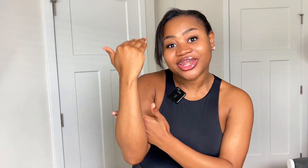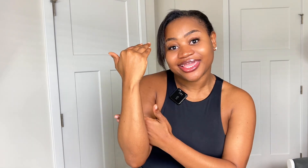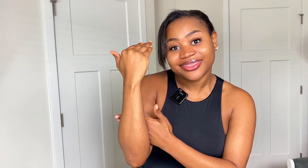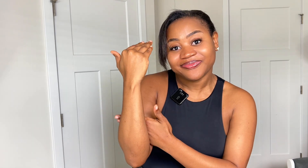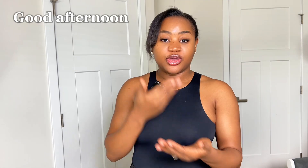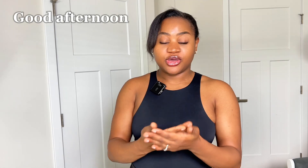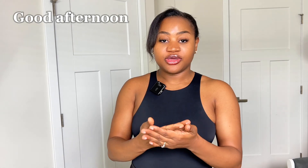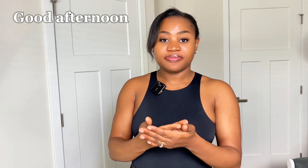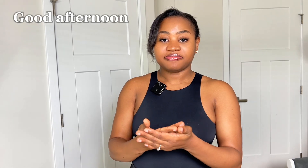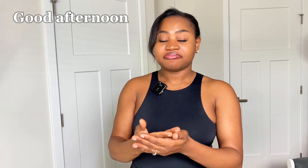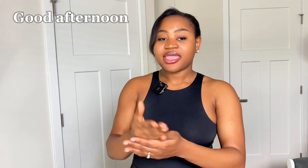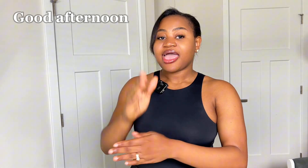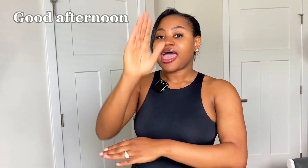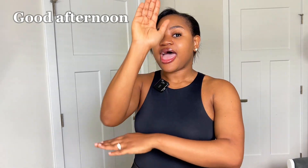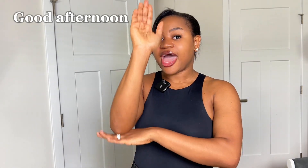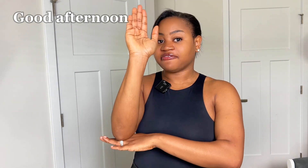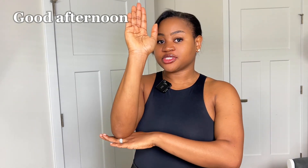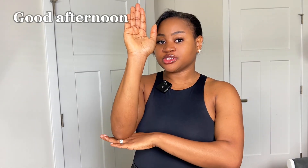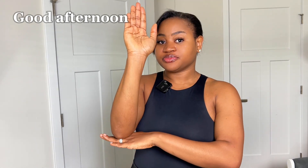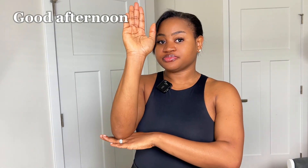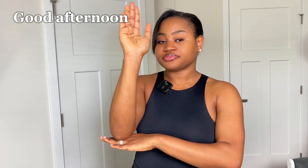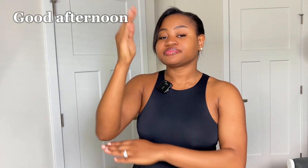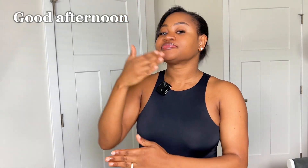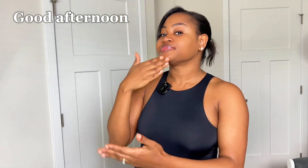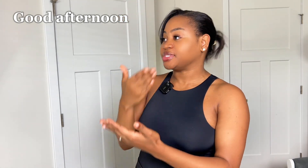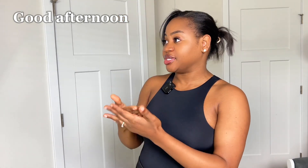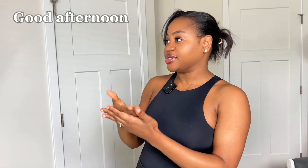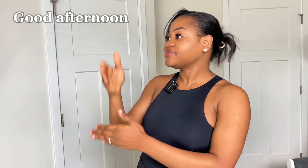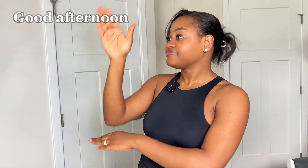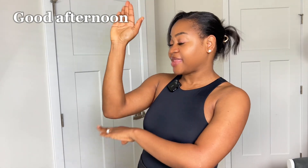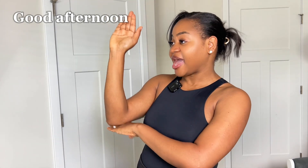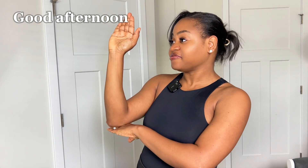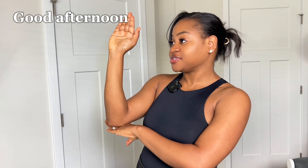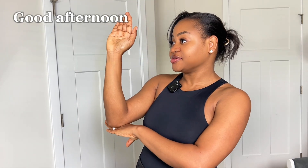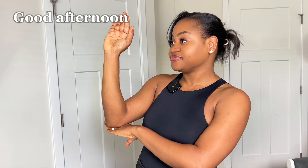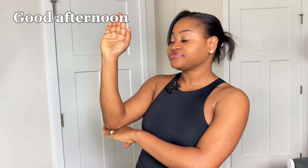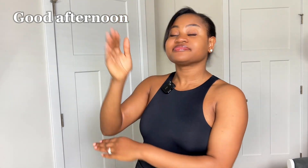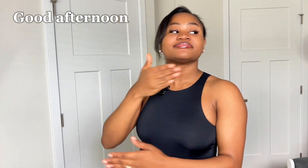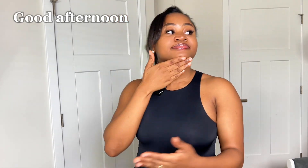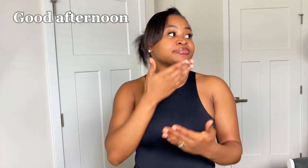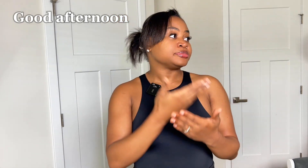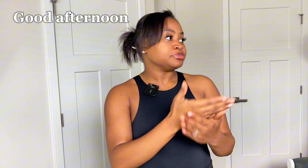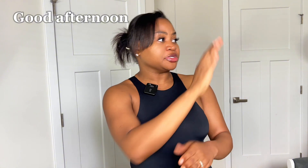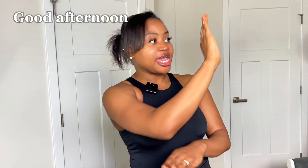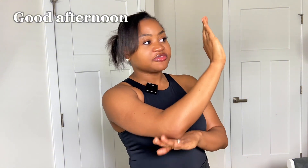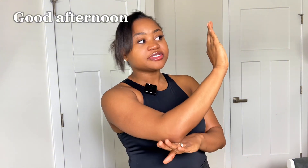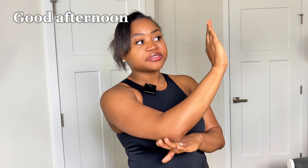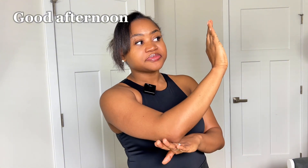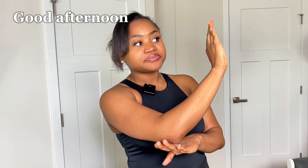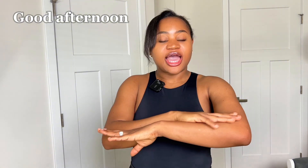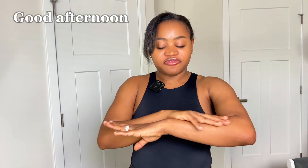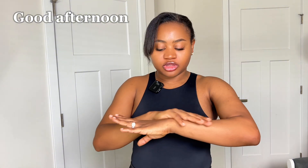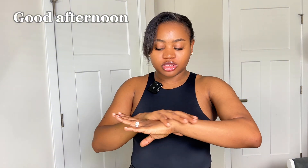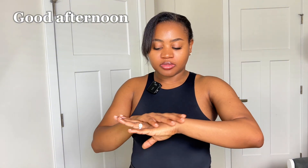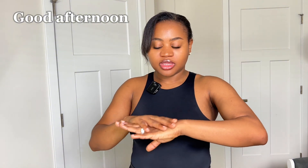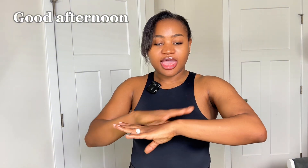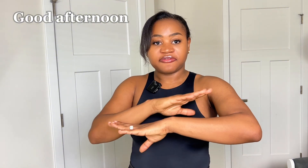morning. Good afternoon. Good afternoon. Good afternoon. You have your non-dominant hand